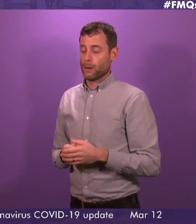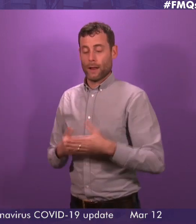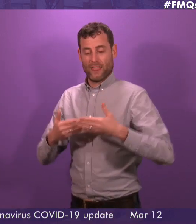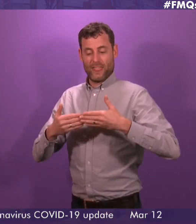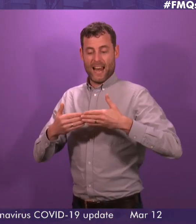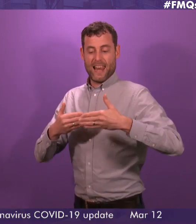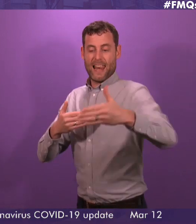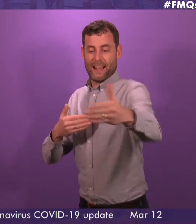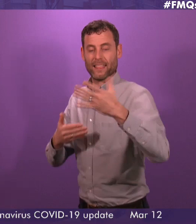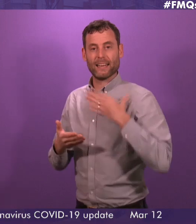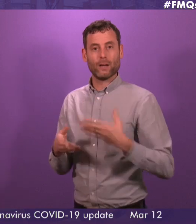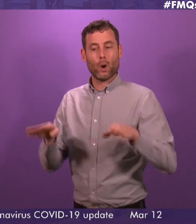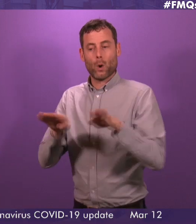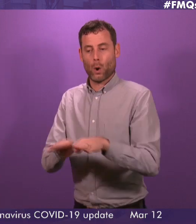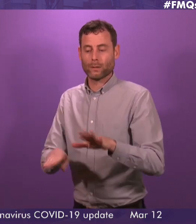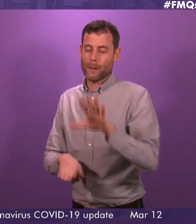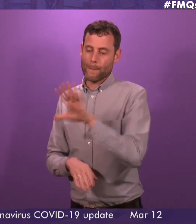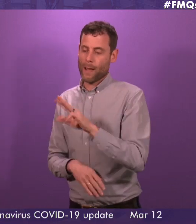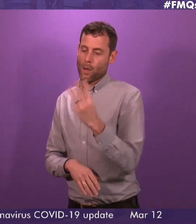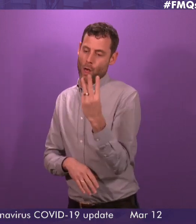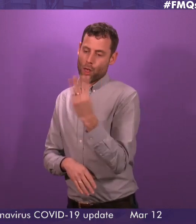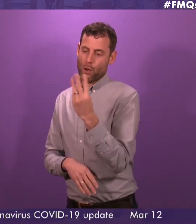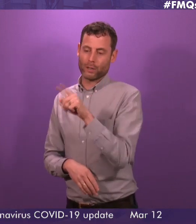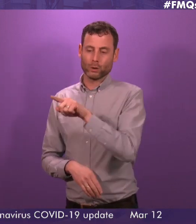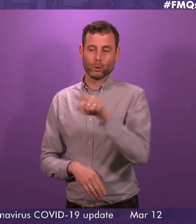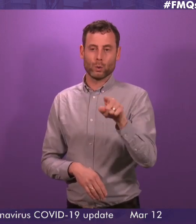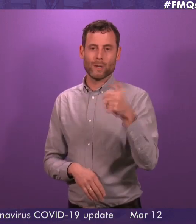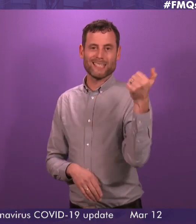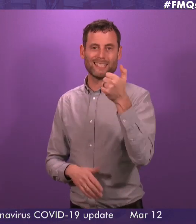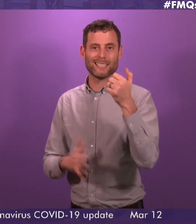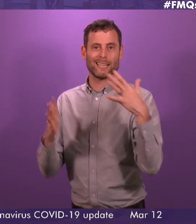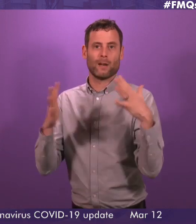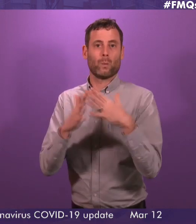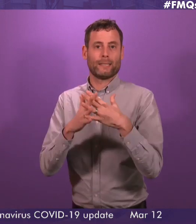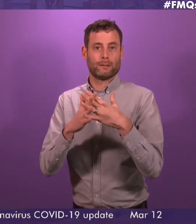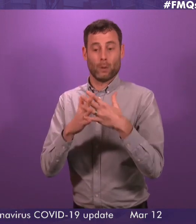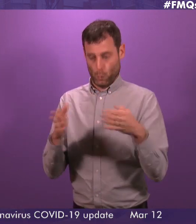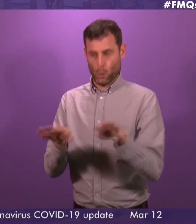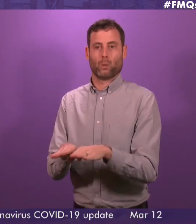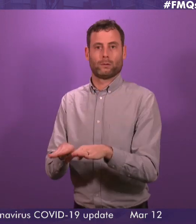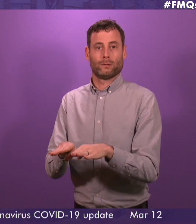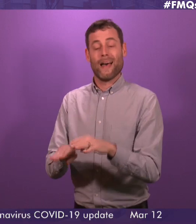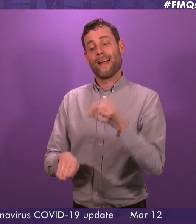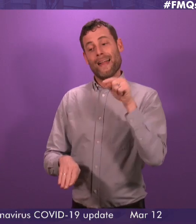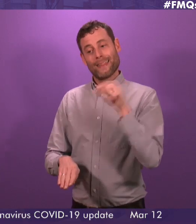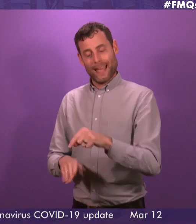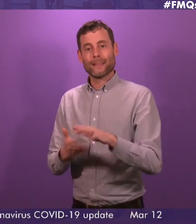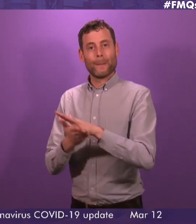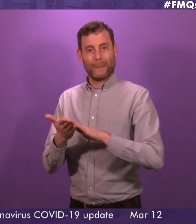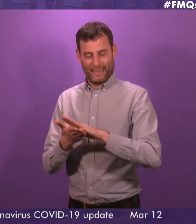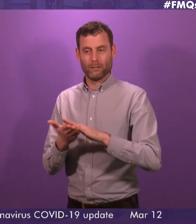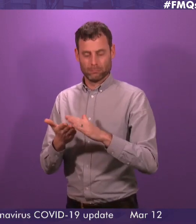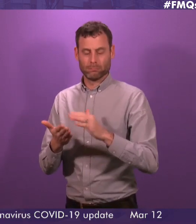is between 13 and 16 weeks. And that is in order to ensure that you gain maximum